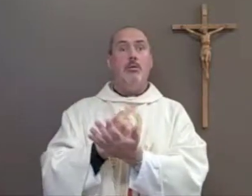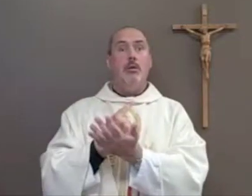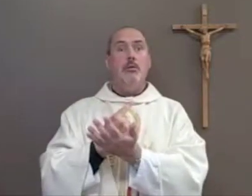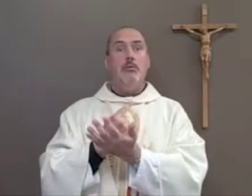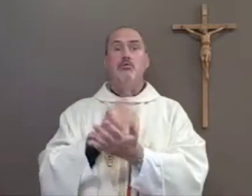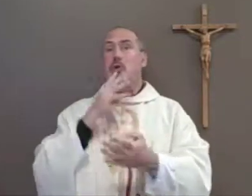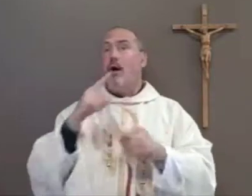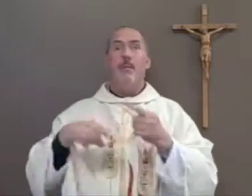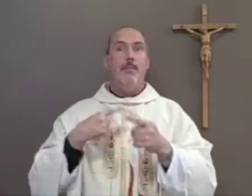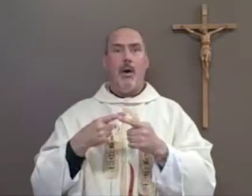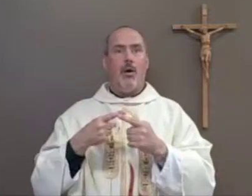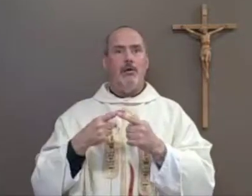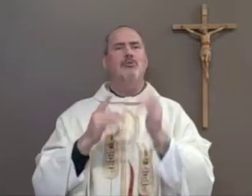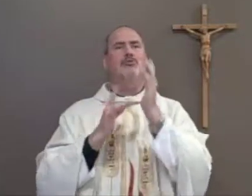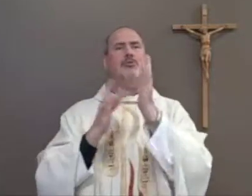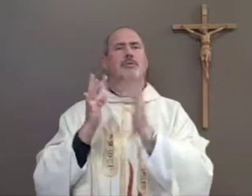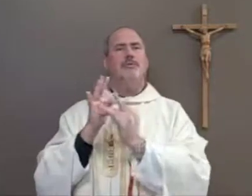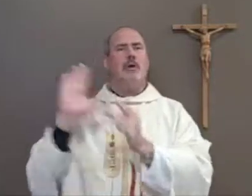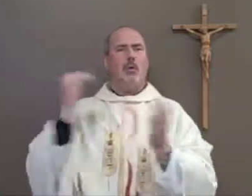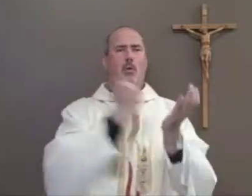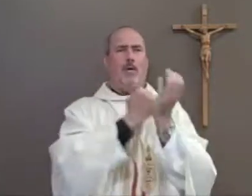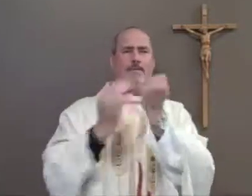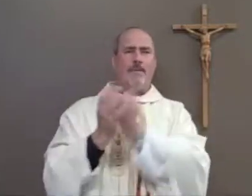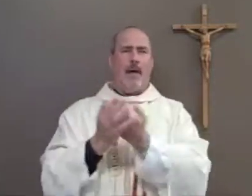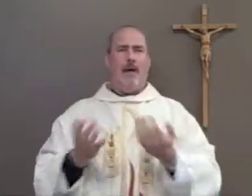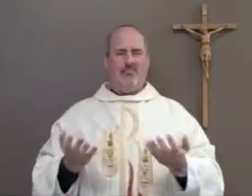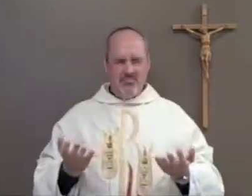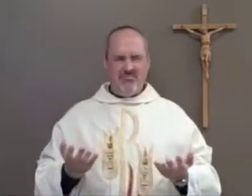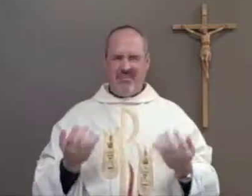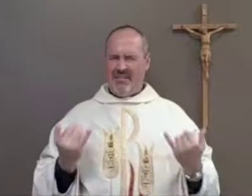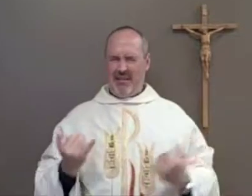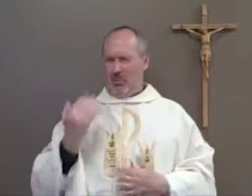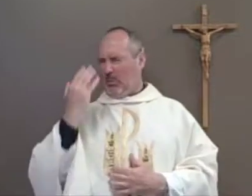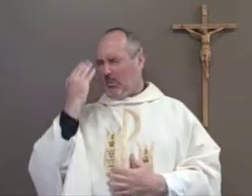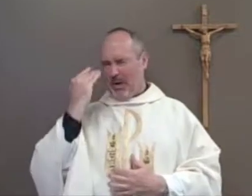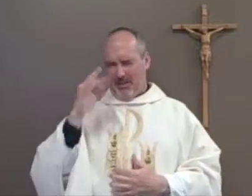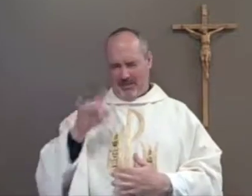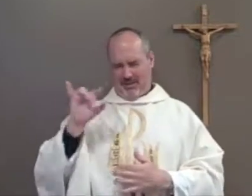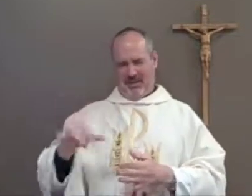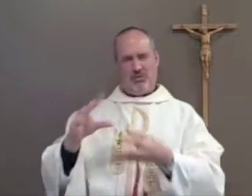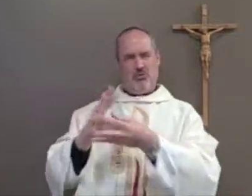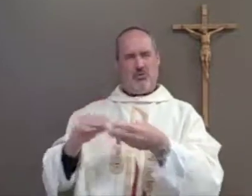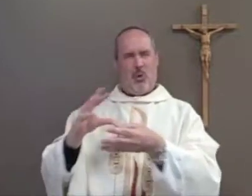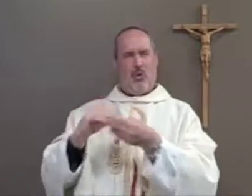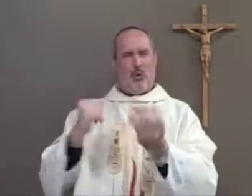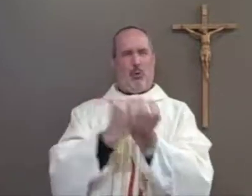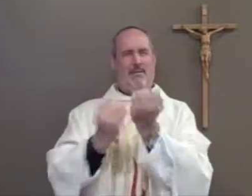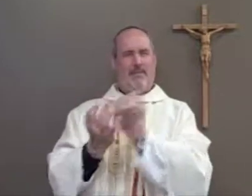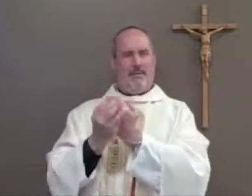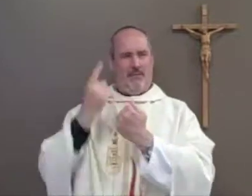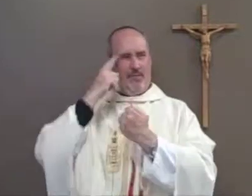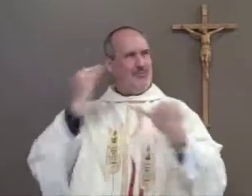The Gospel today speaks of when Jesus was crucified. Now, why would we pick that